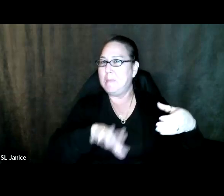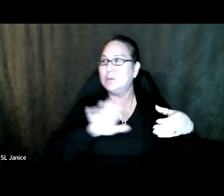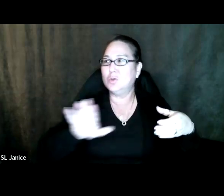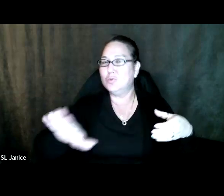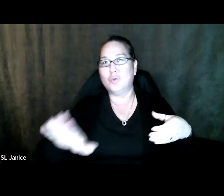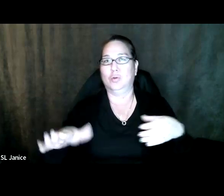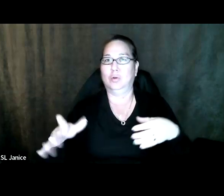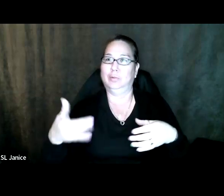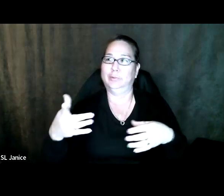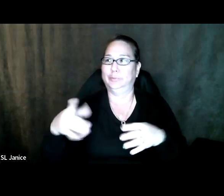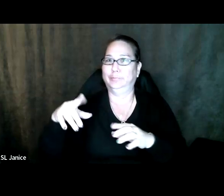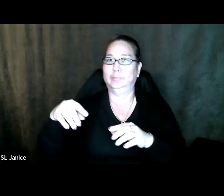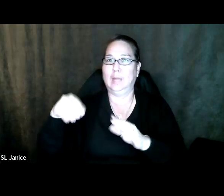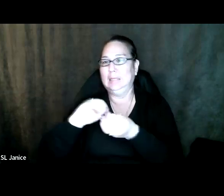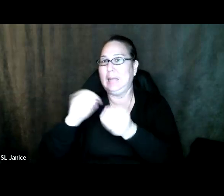accountability percentiles.